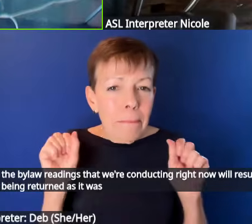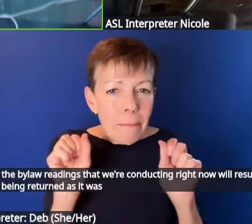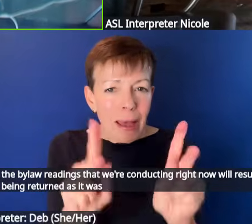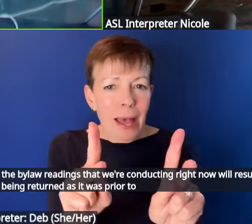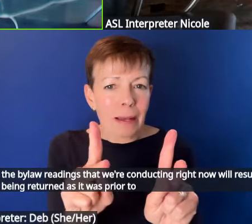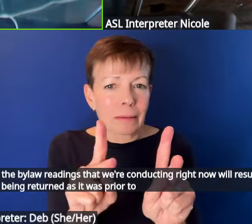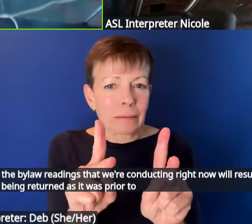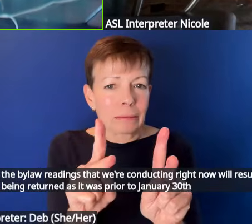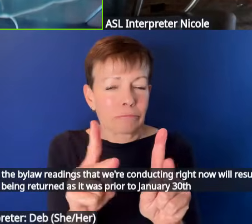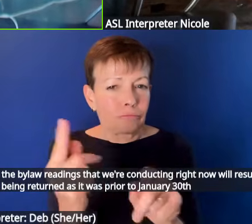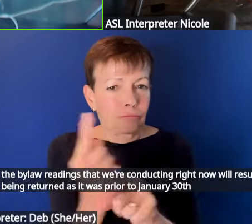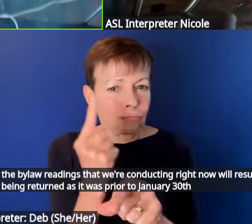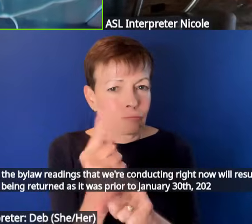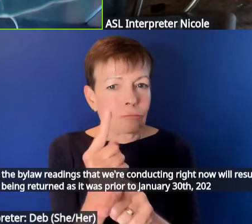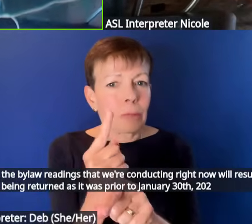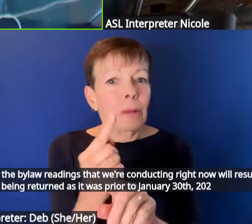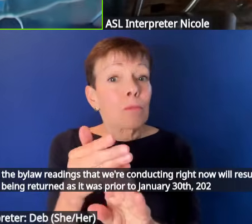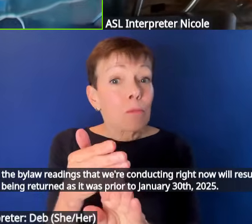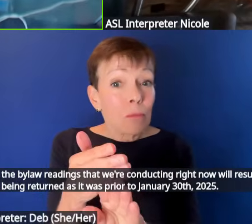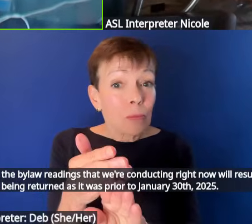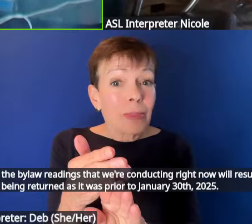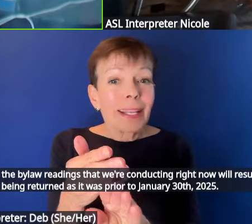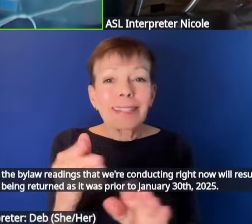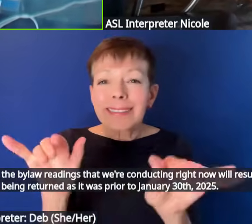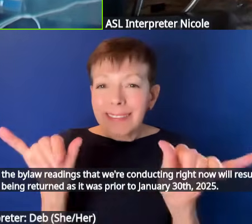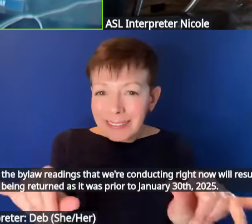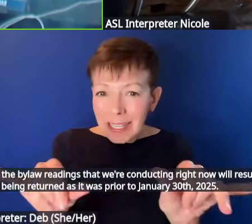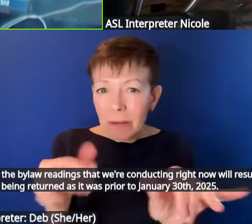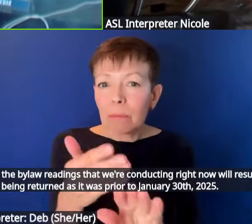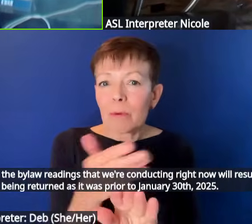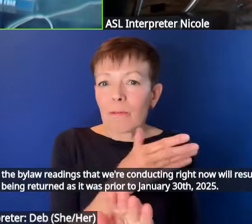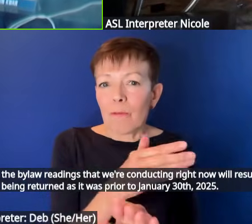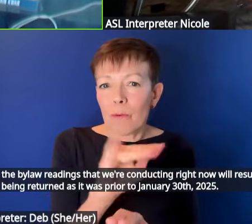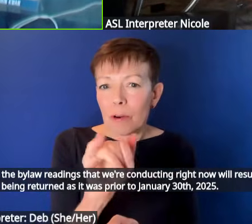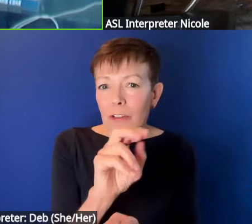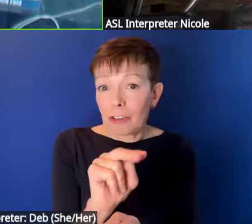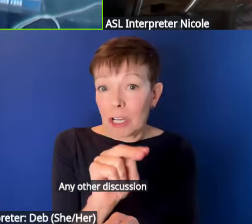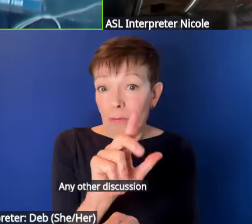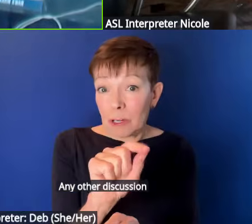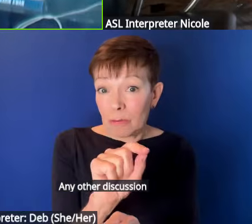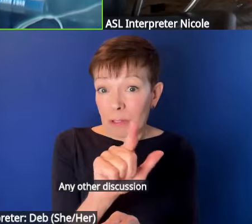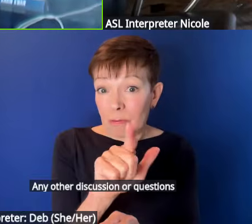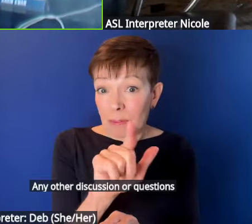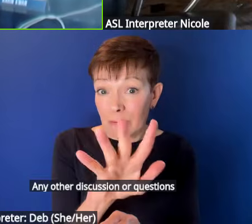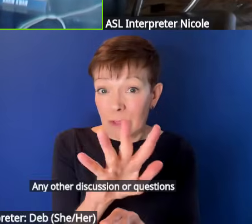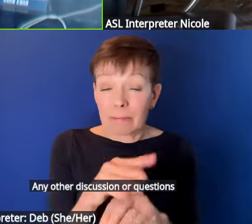January 30th, 2025. Yeah. Okay, any other discussion or questions?